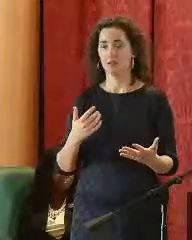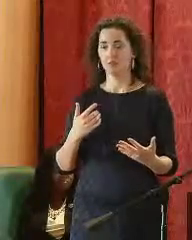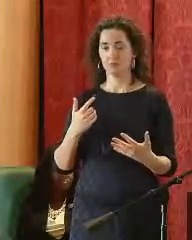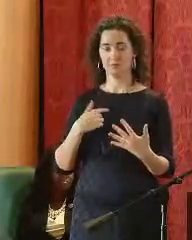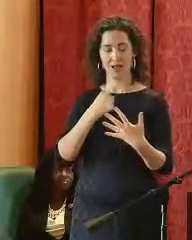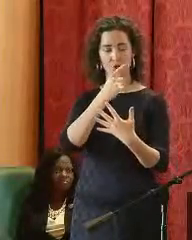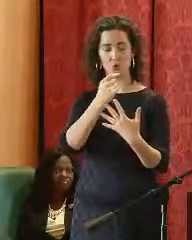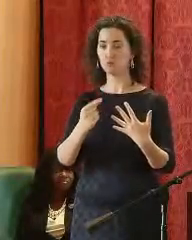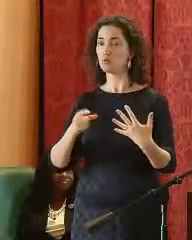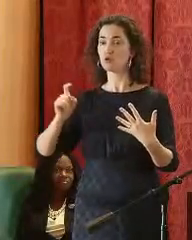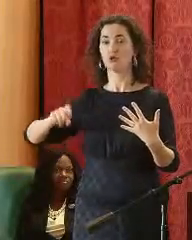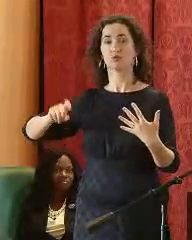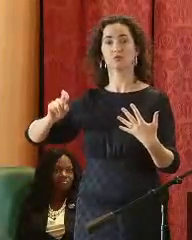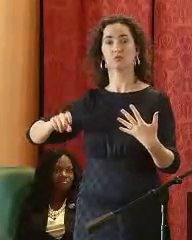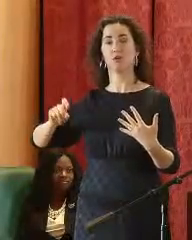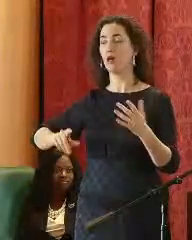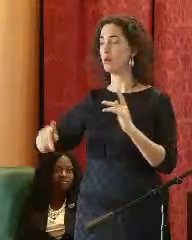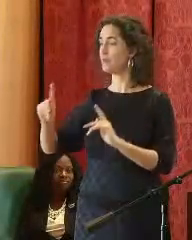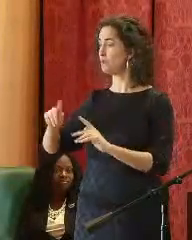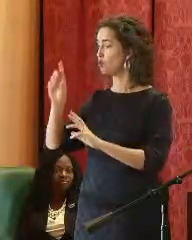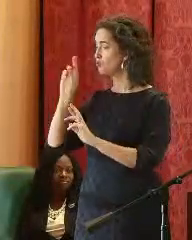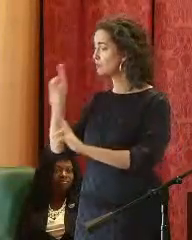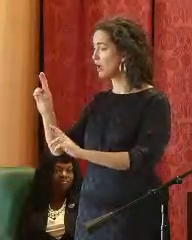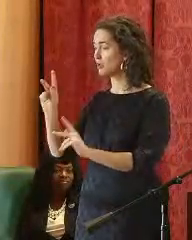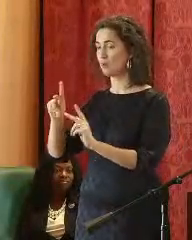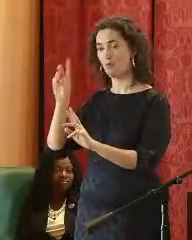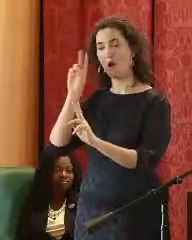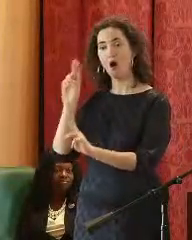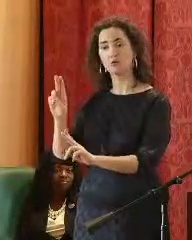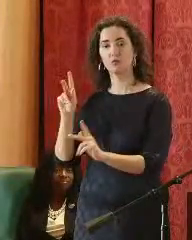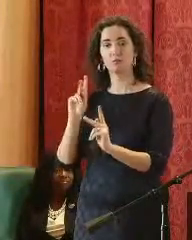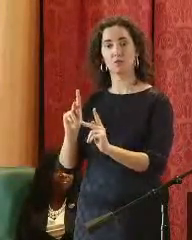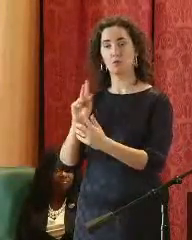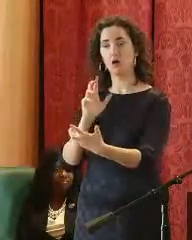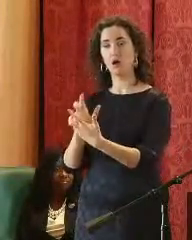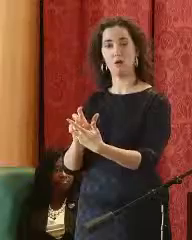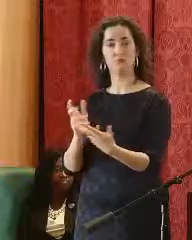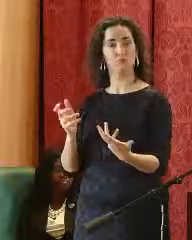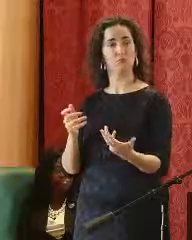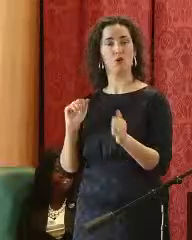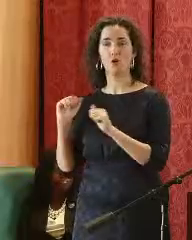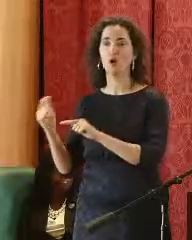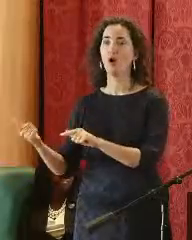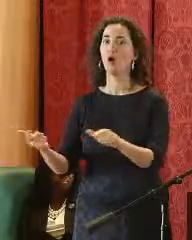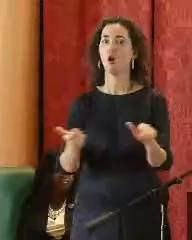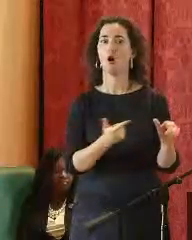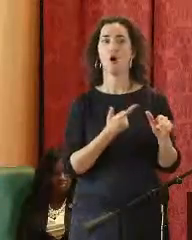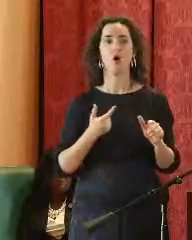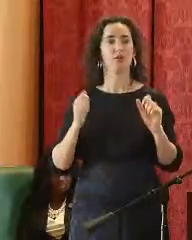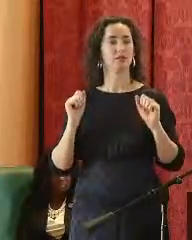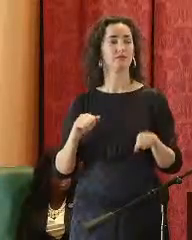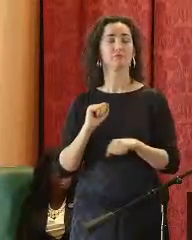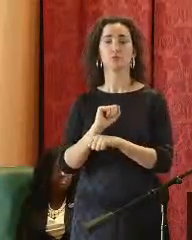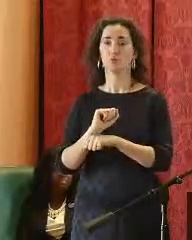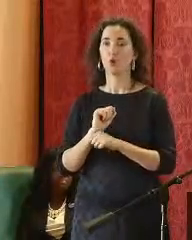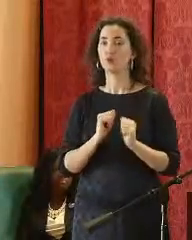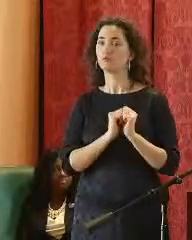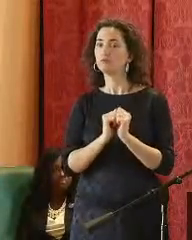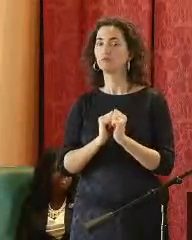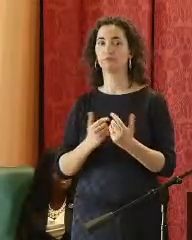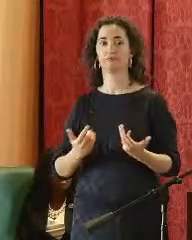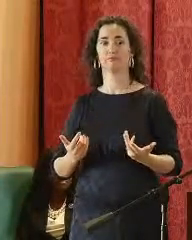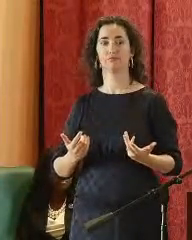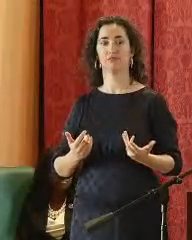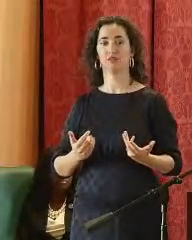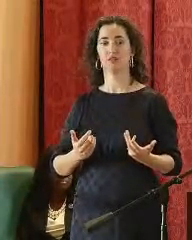be doing to respect people, to honor them, to accommodate them, so we can all work and give